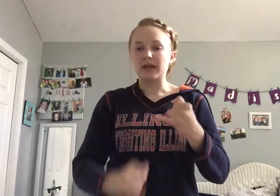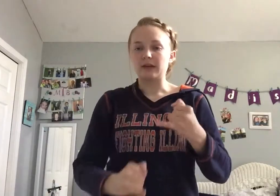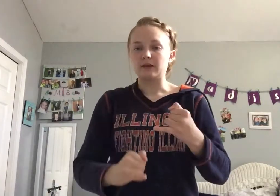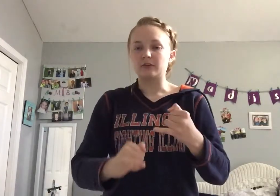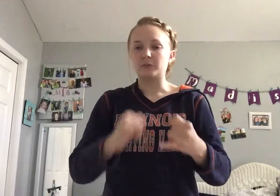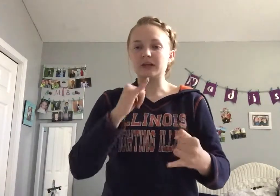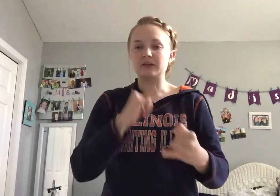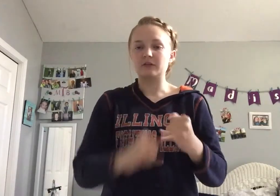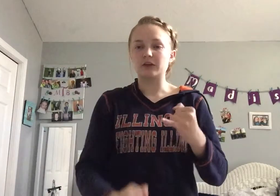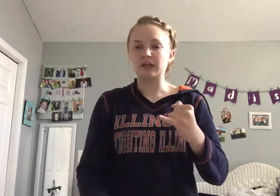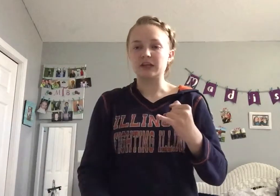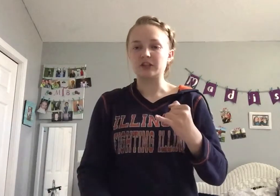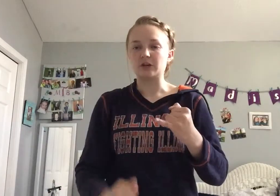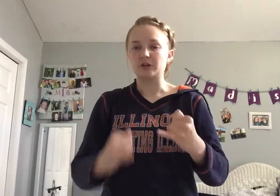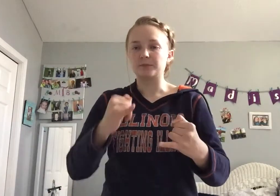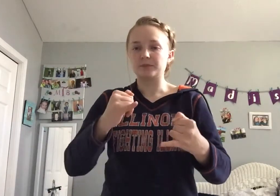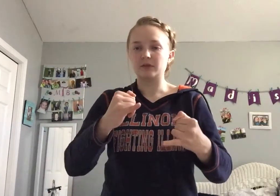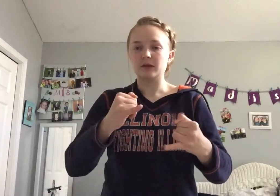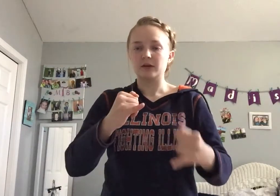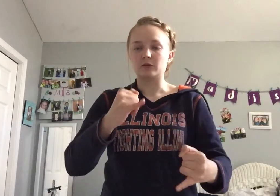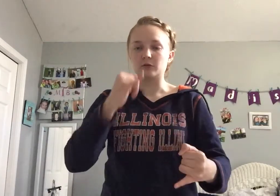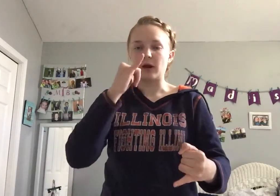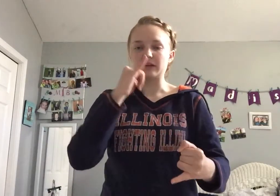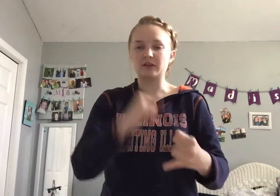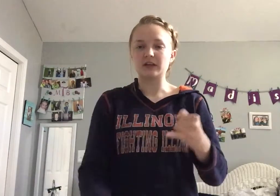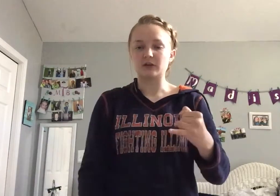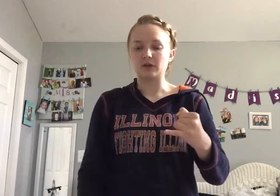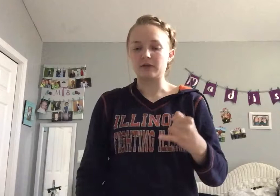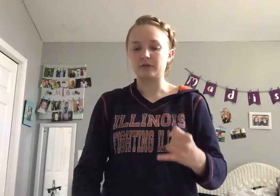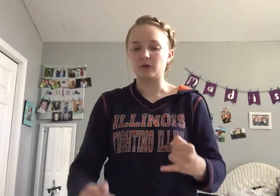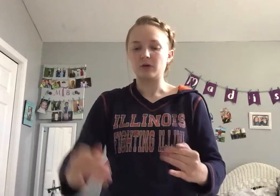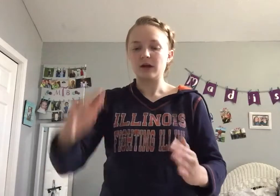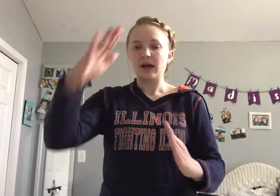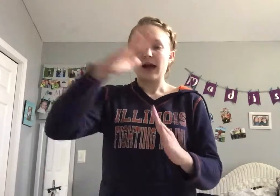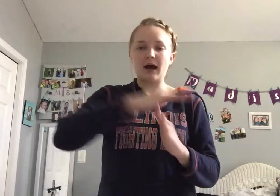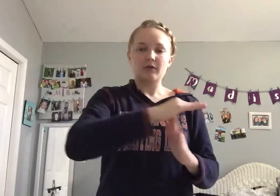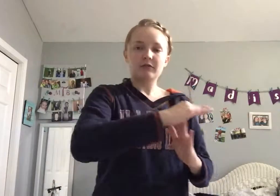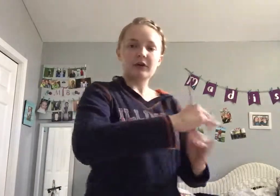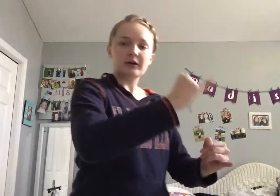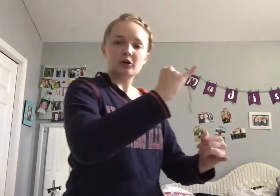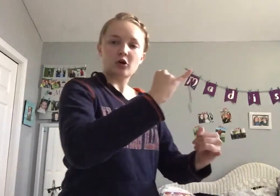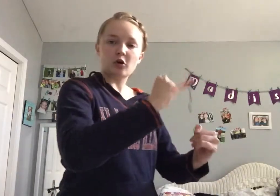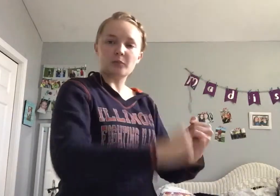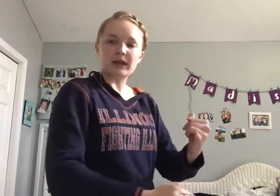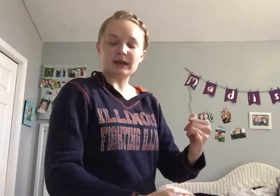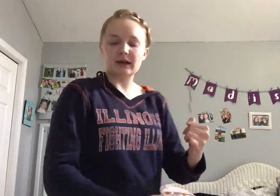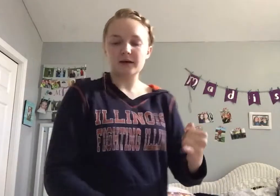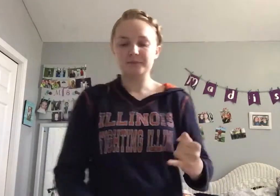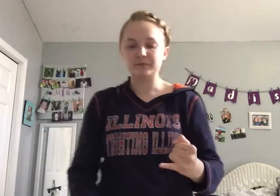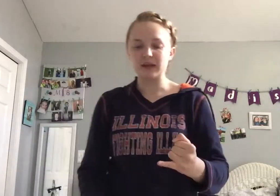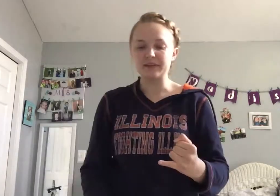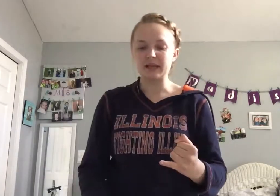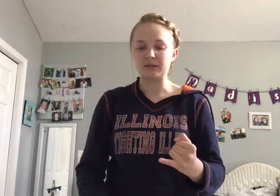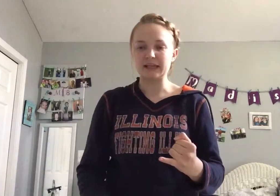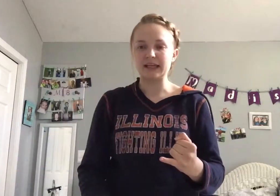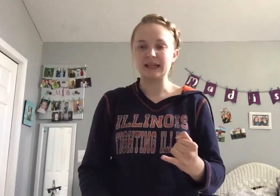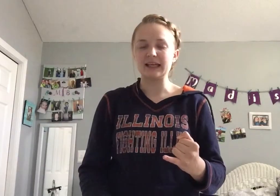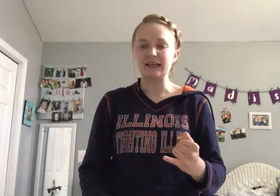Omega. So your pinkies are going to hit each other. Your right's going to hit your left. So Alpha, Omega, and then beginning